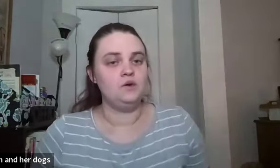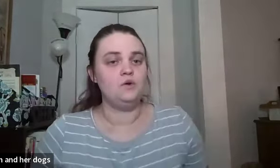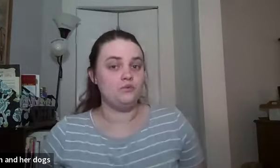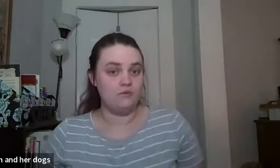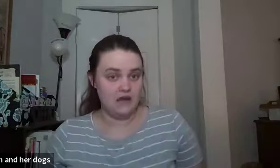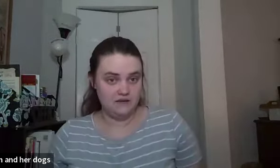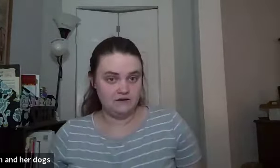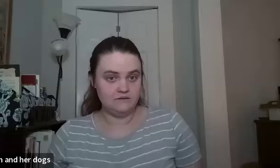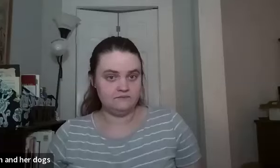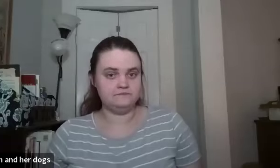Rain,